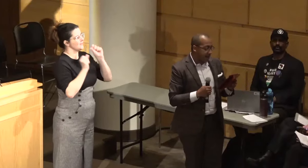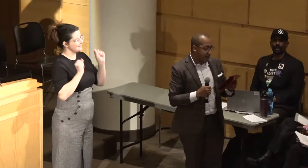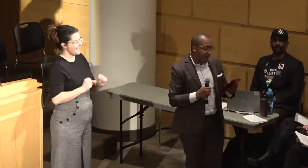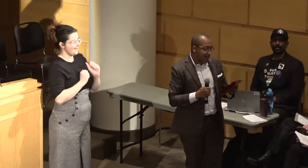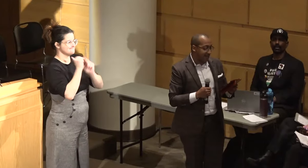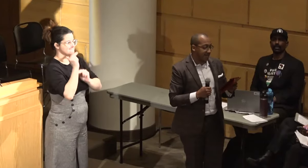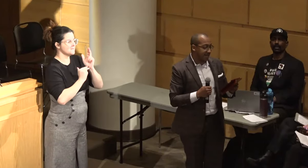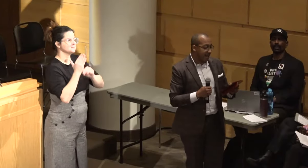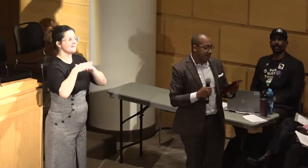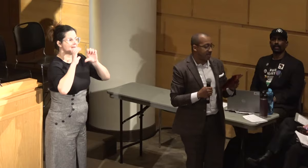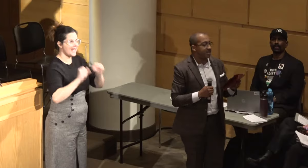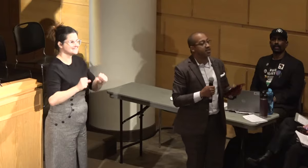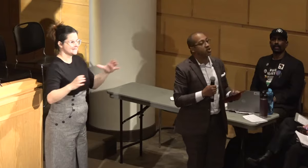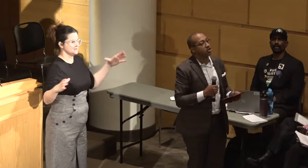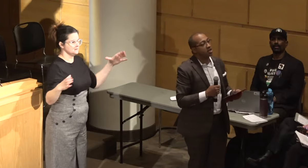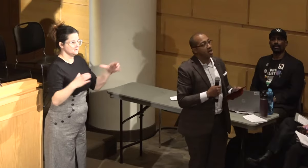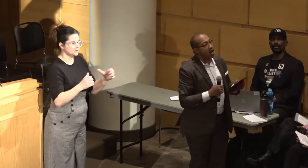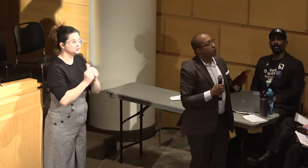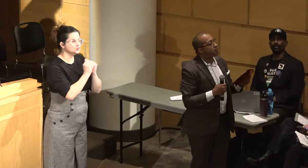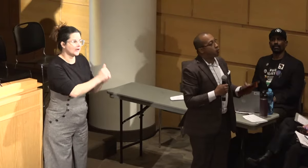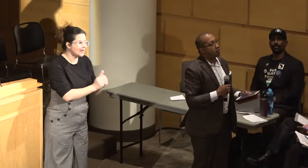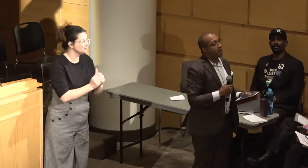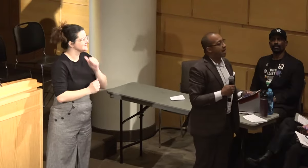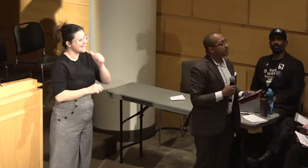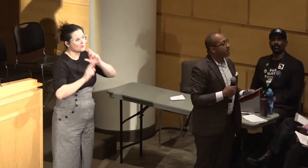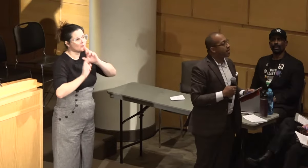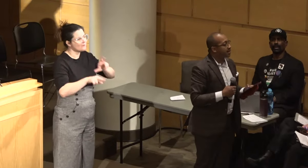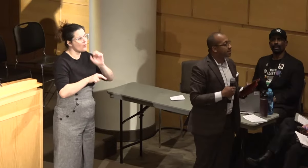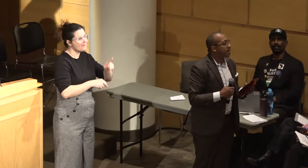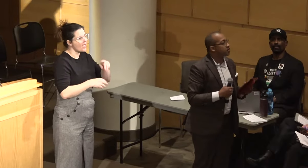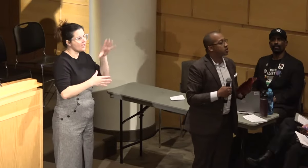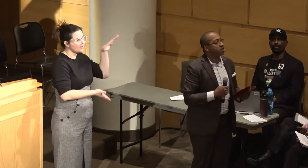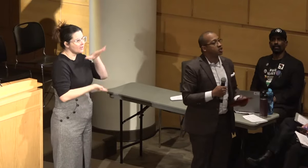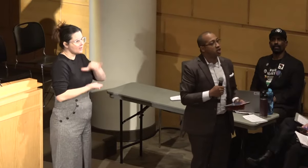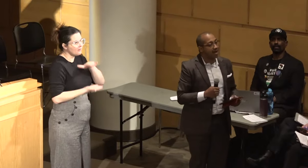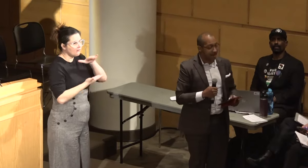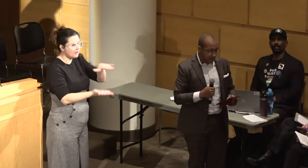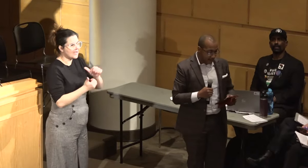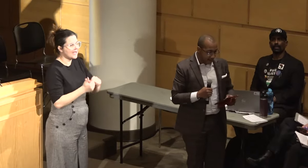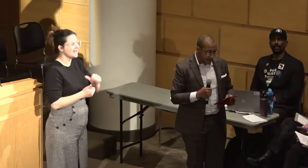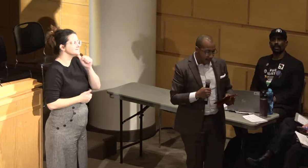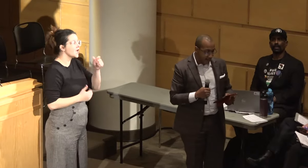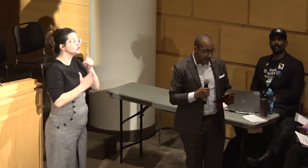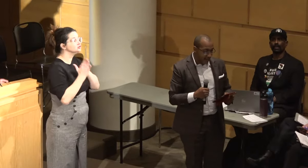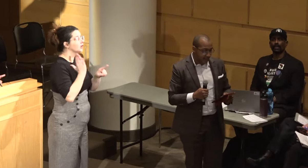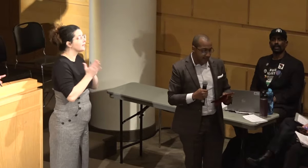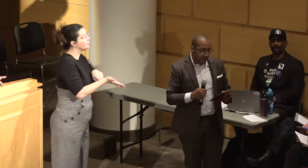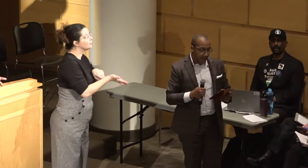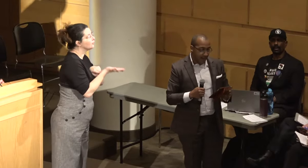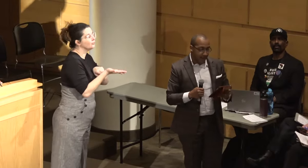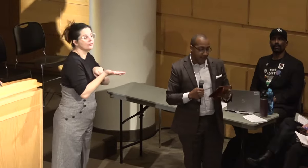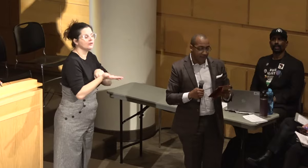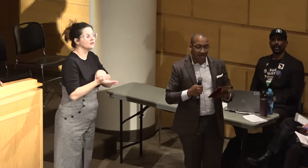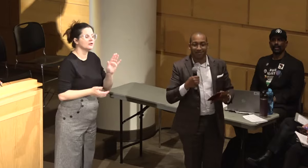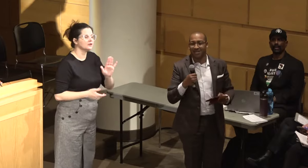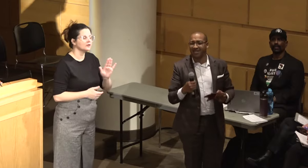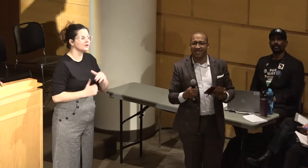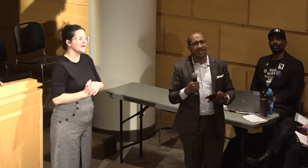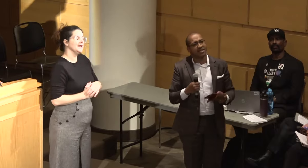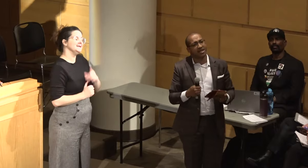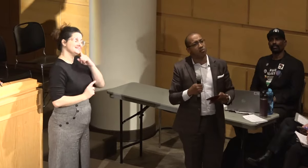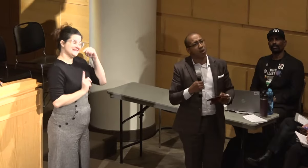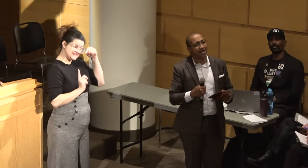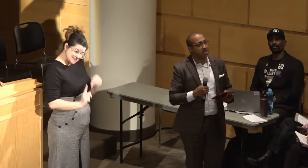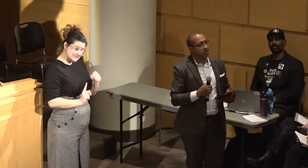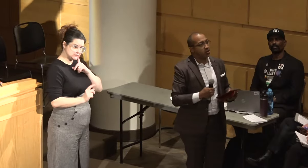capacity together. This isn't just a report back, it's not just a check-in, it is does